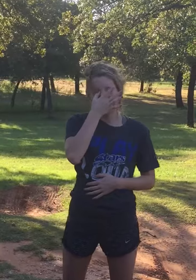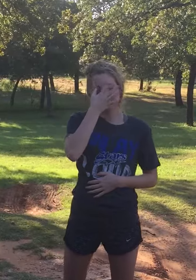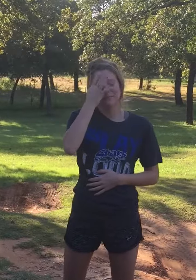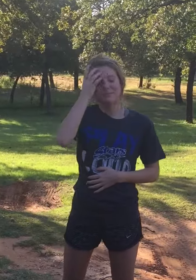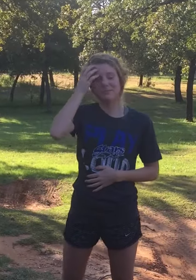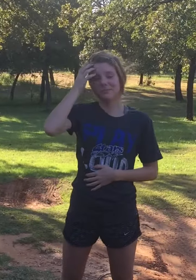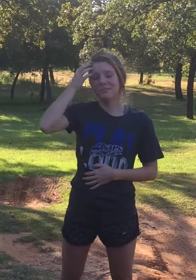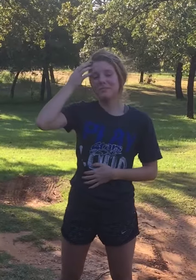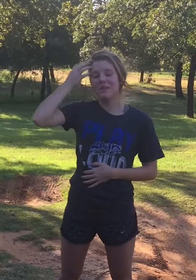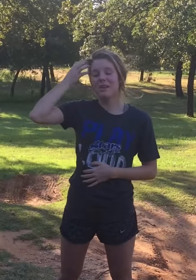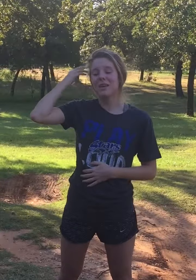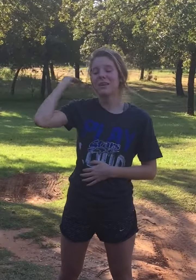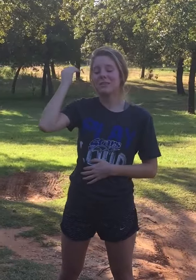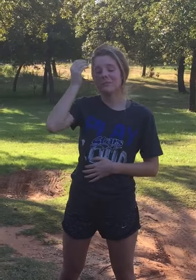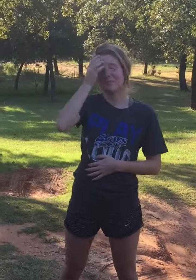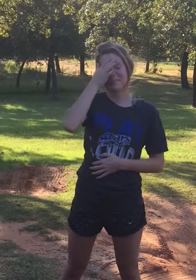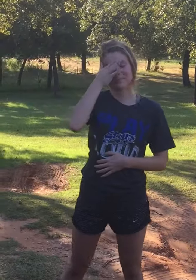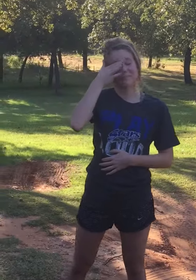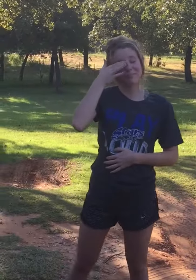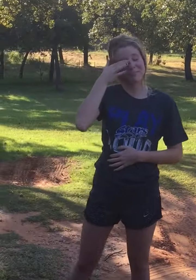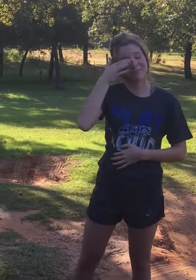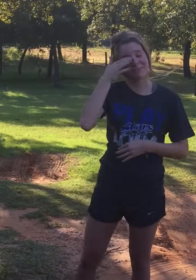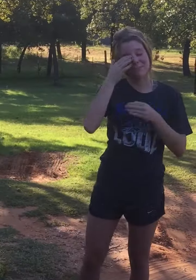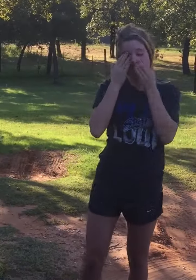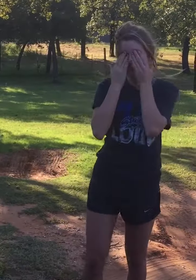see.